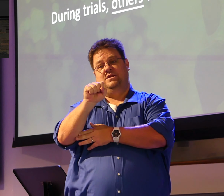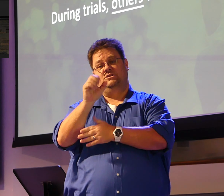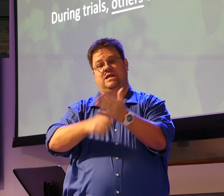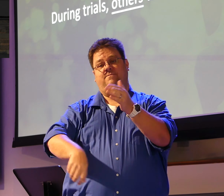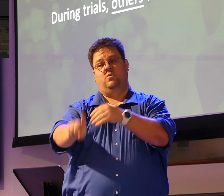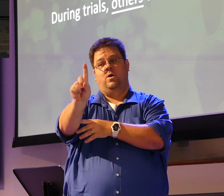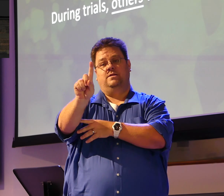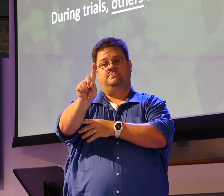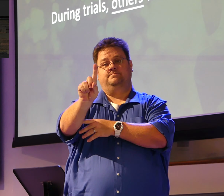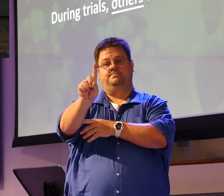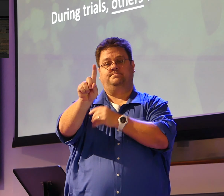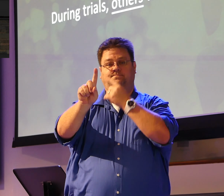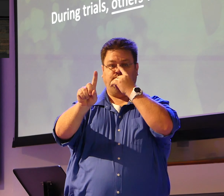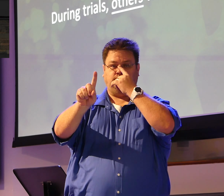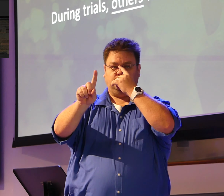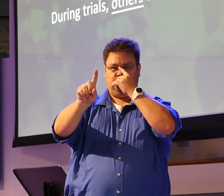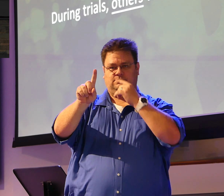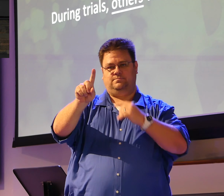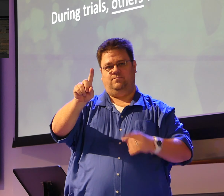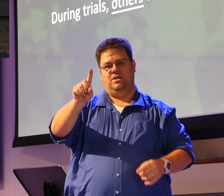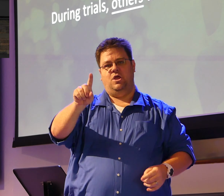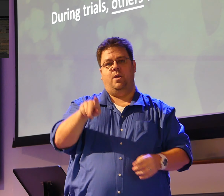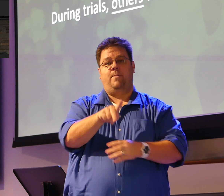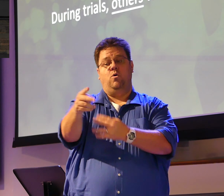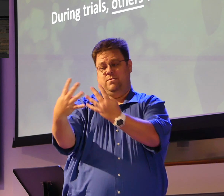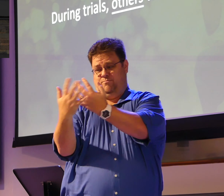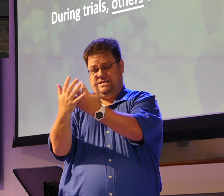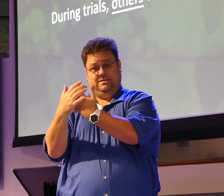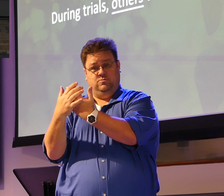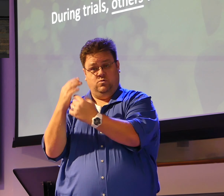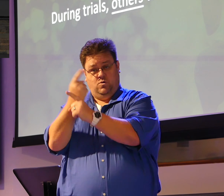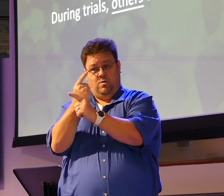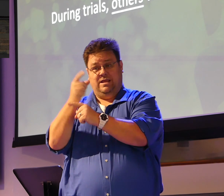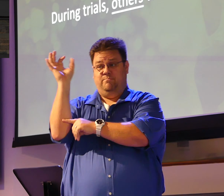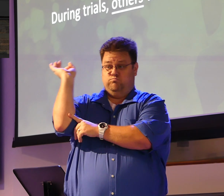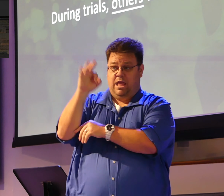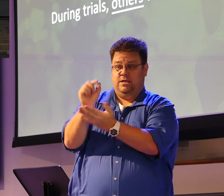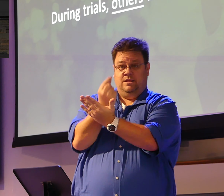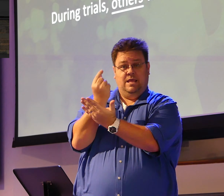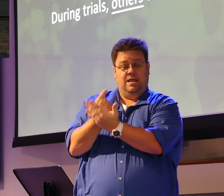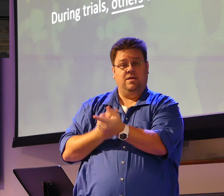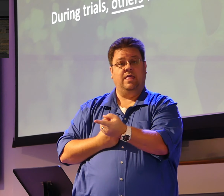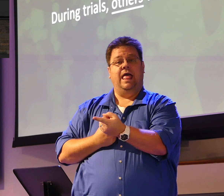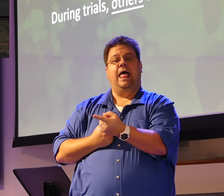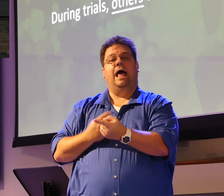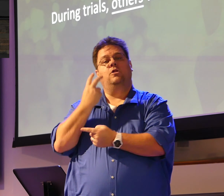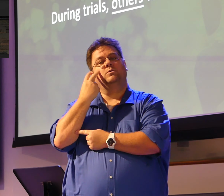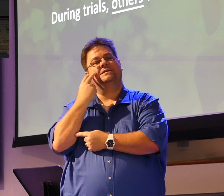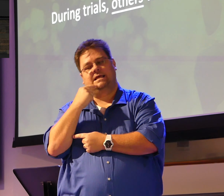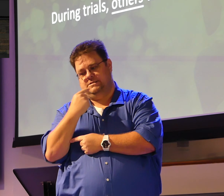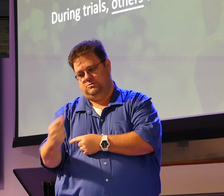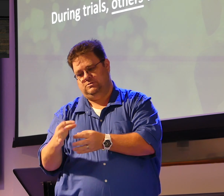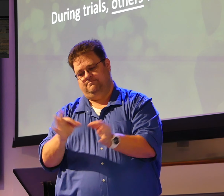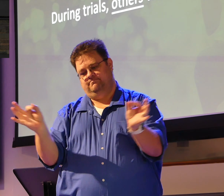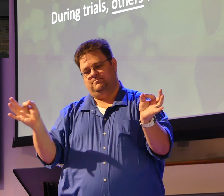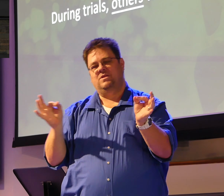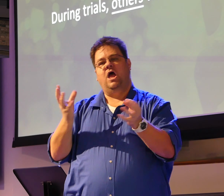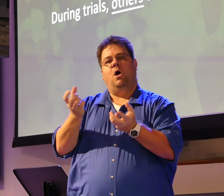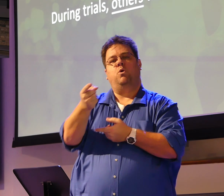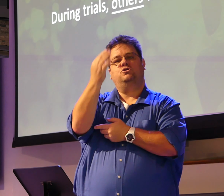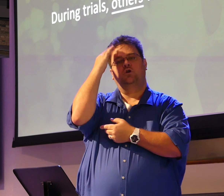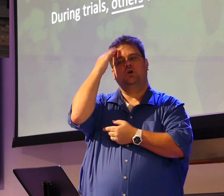at philippians chapter number one look at your handout paul's in prison right for preaching the gospel and look what